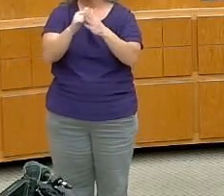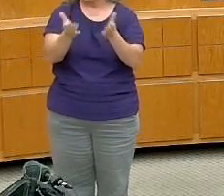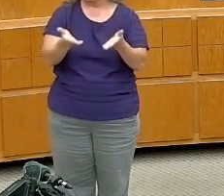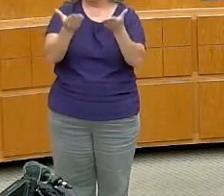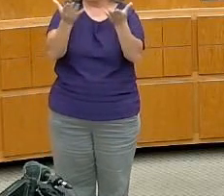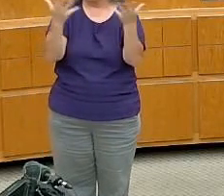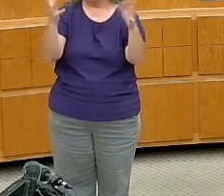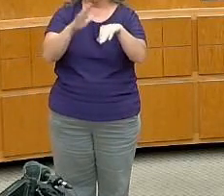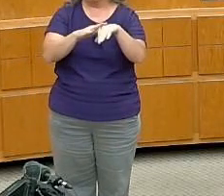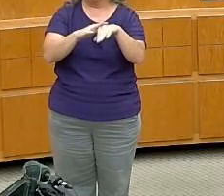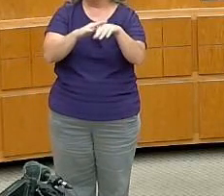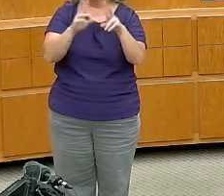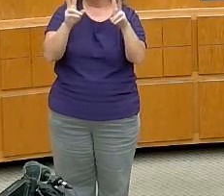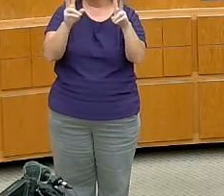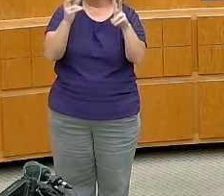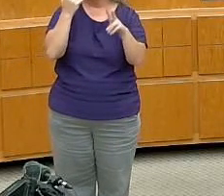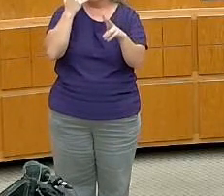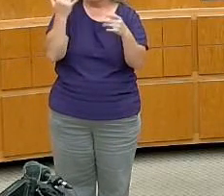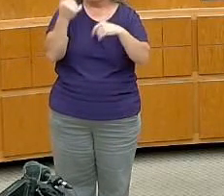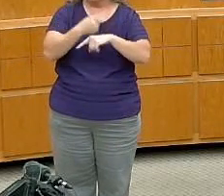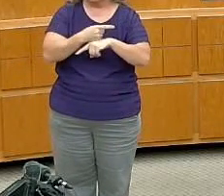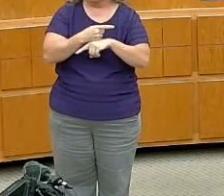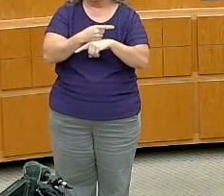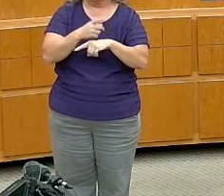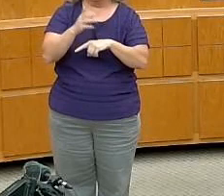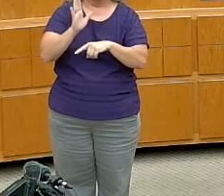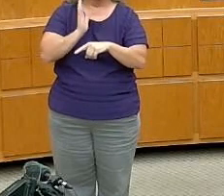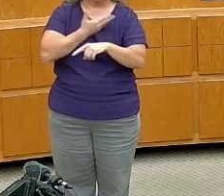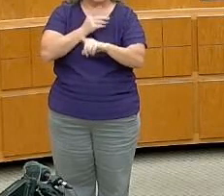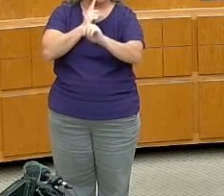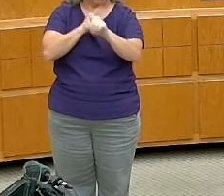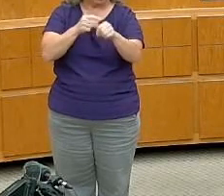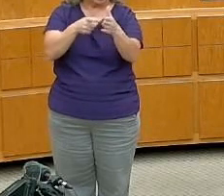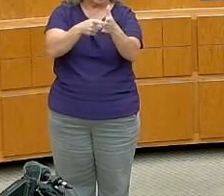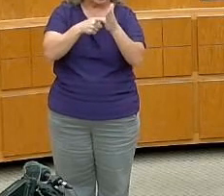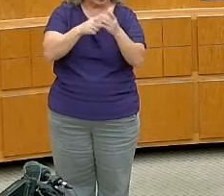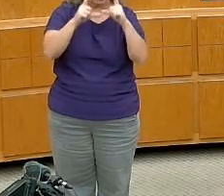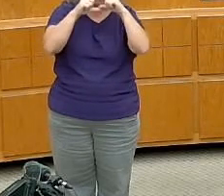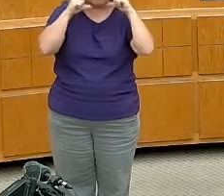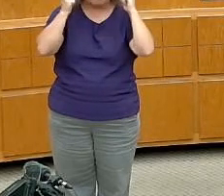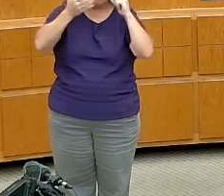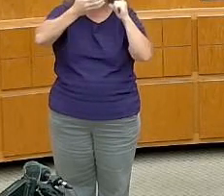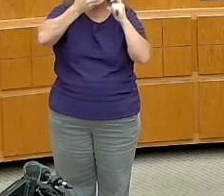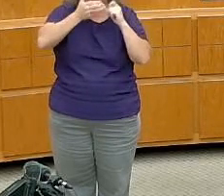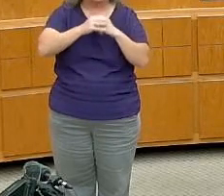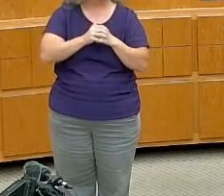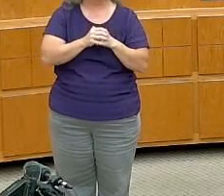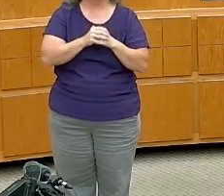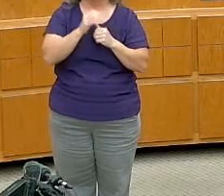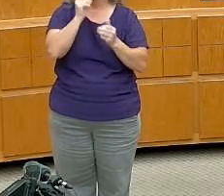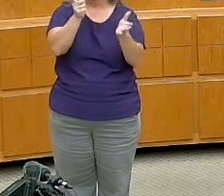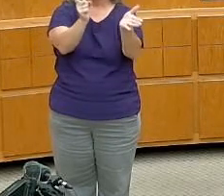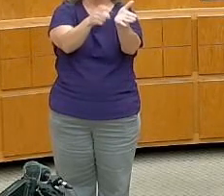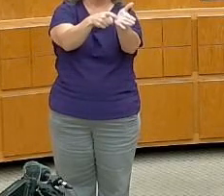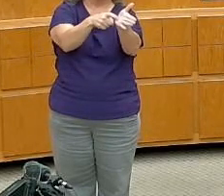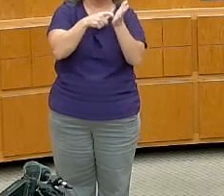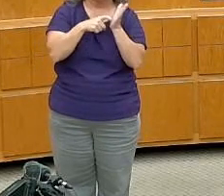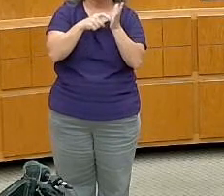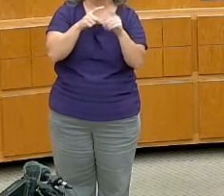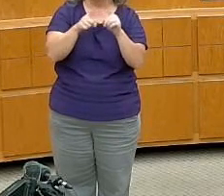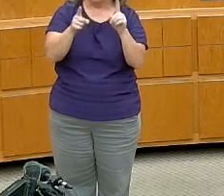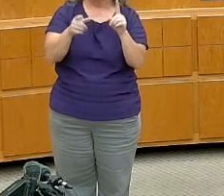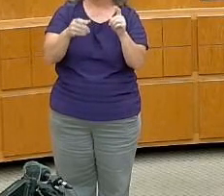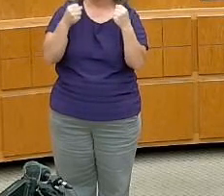not these orders require masks. We do not require them. They are not mandatory, but they are highly recommended in public